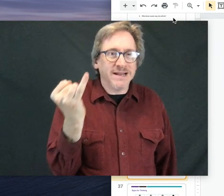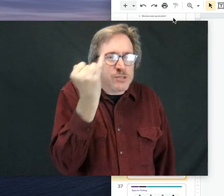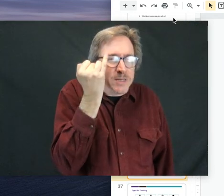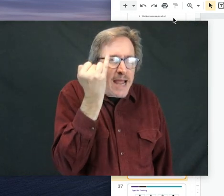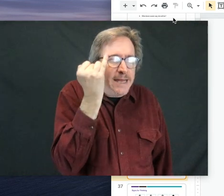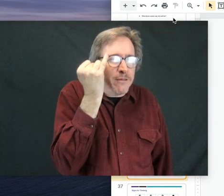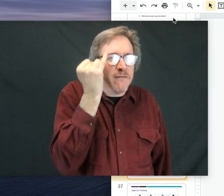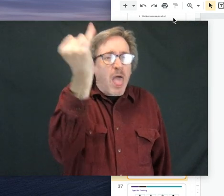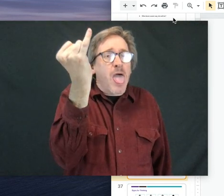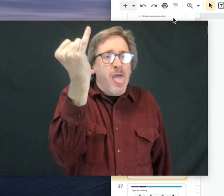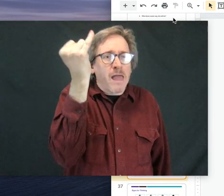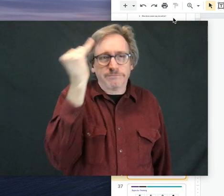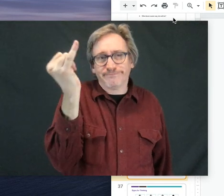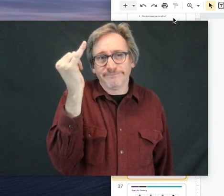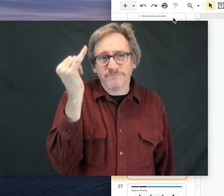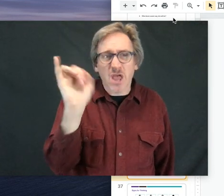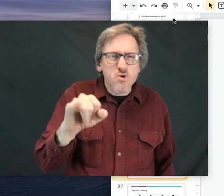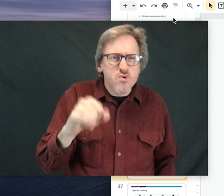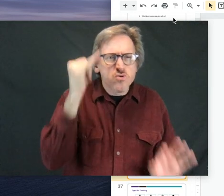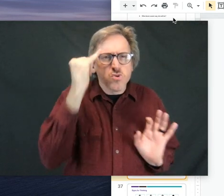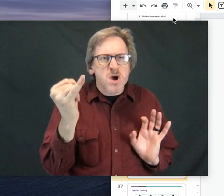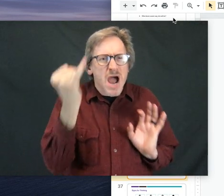but it's also a tiny thought.